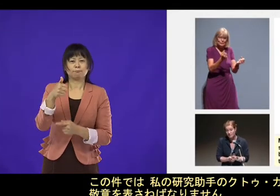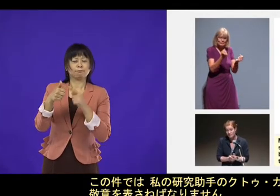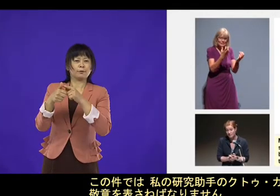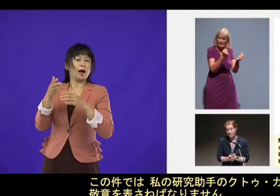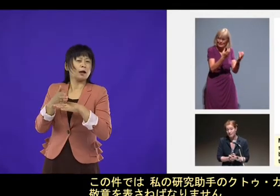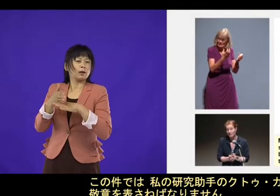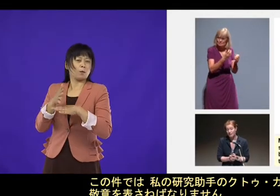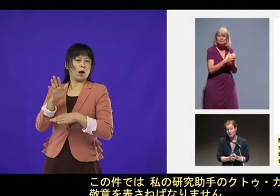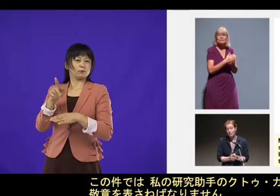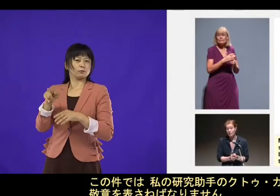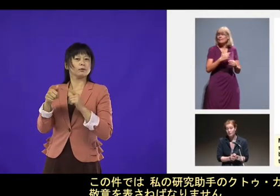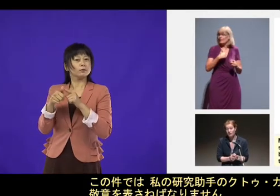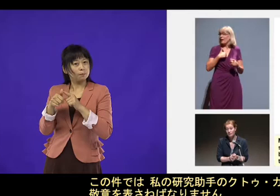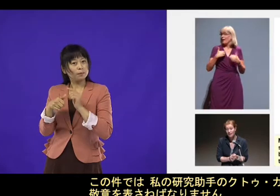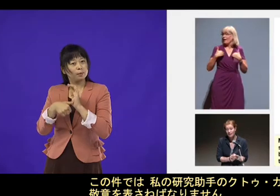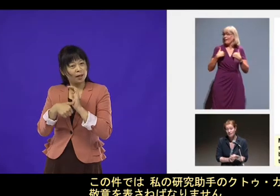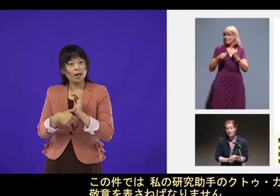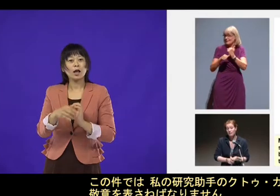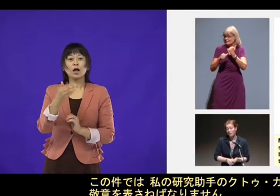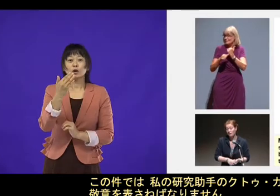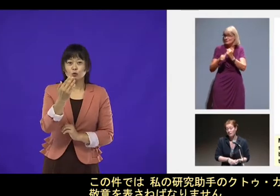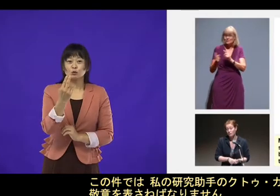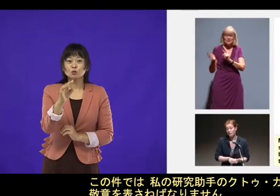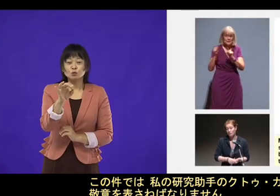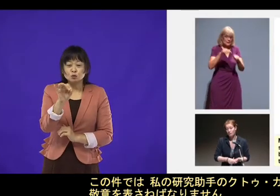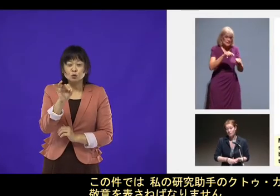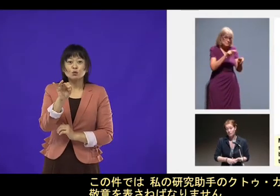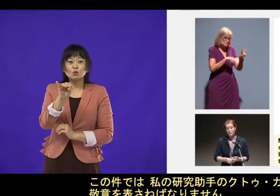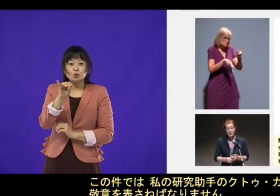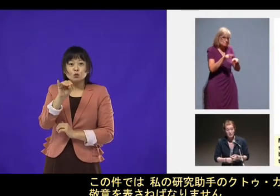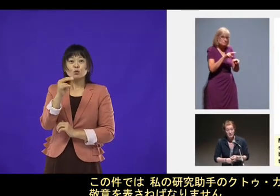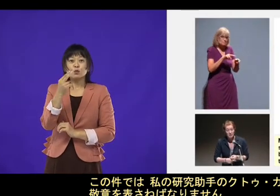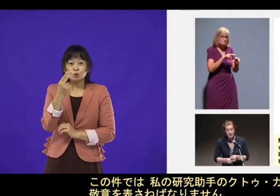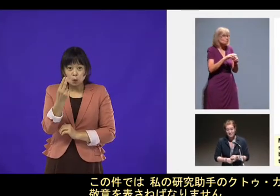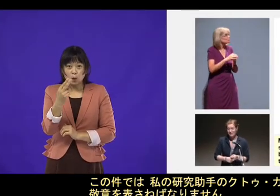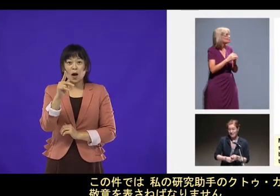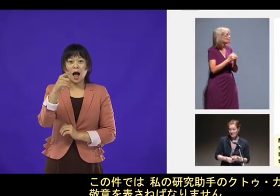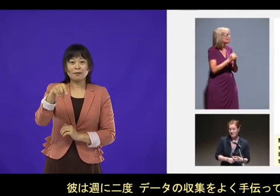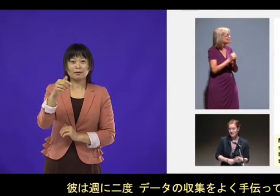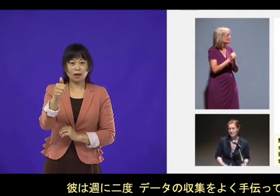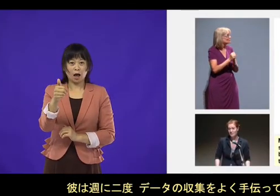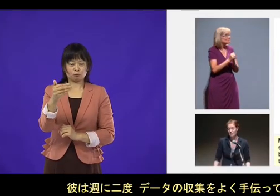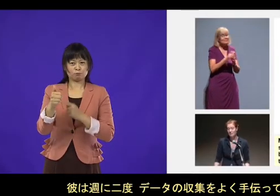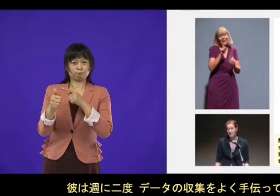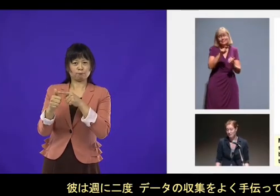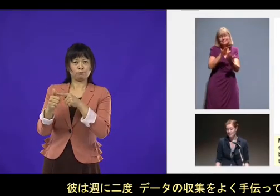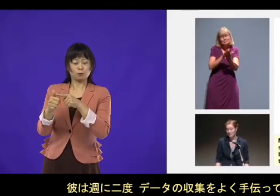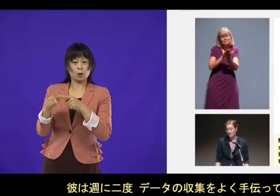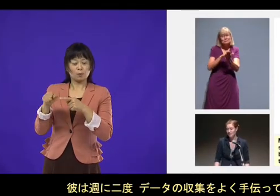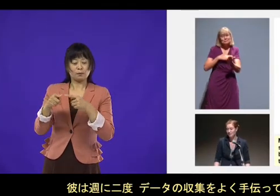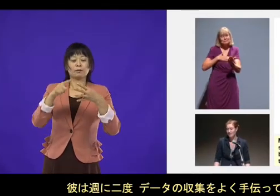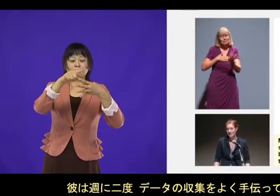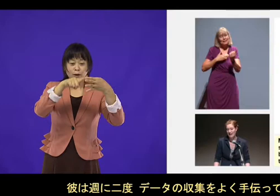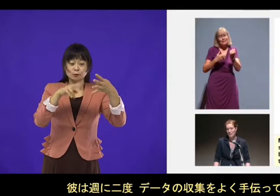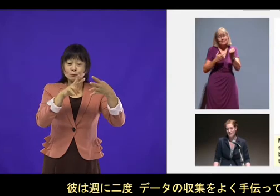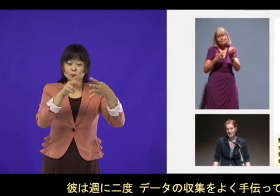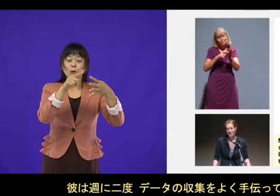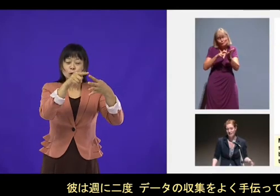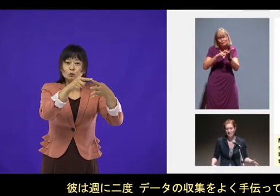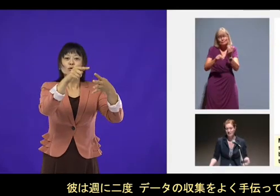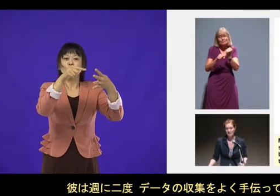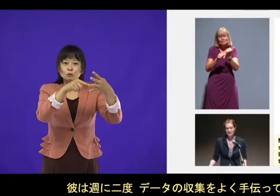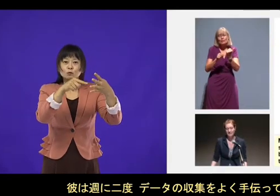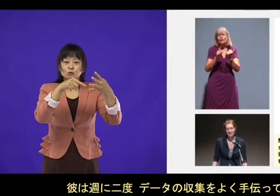research assistant, Ketut Kanta, deserves special mention in this case, because he's been really instrumental in